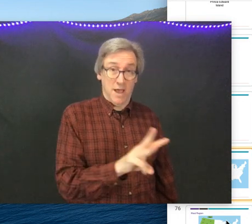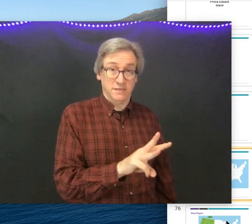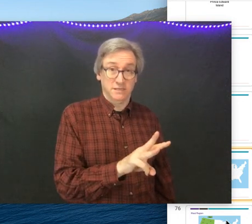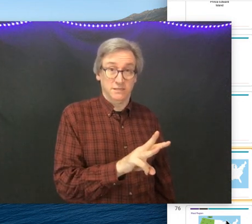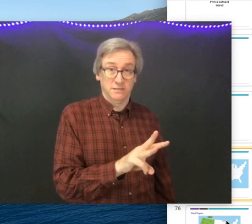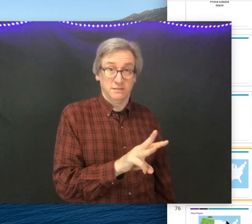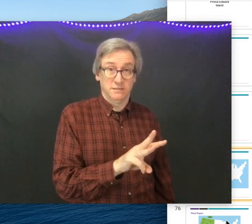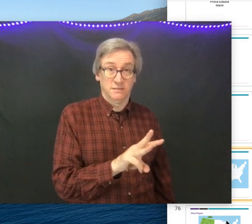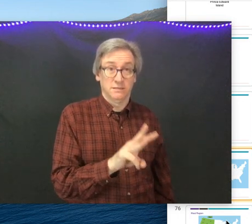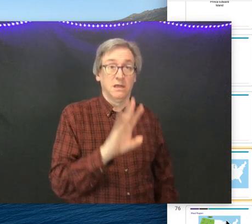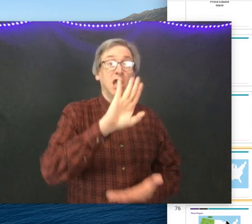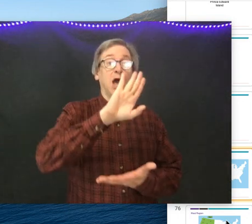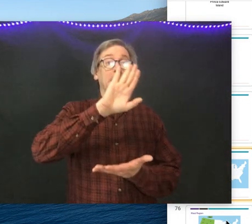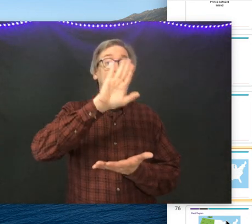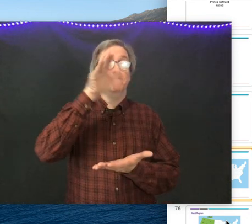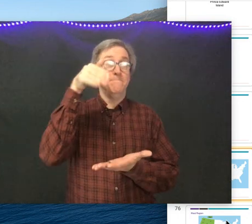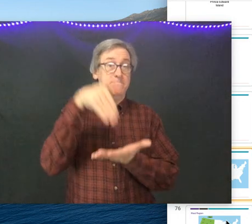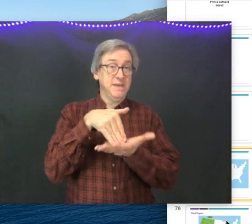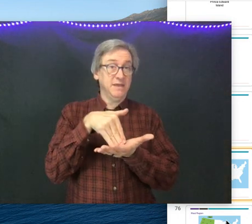southwest,